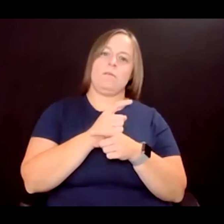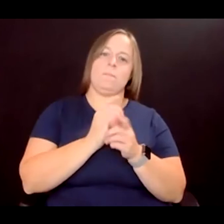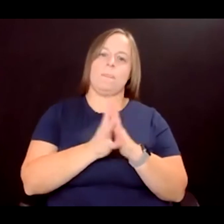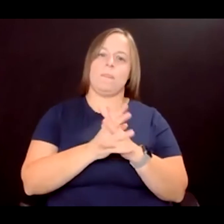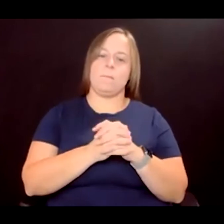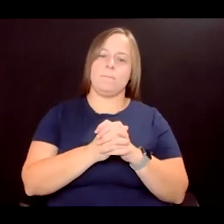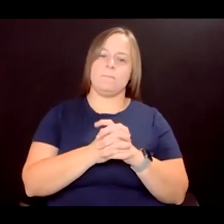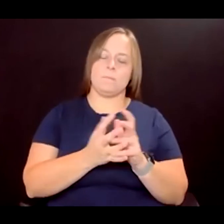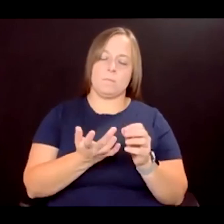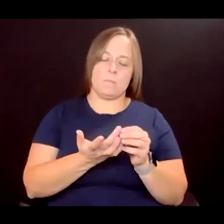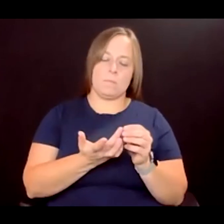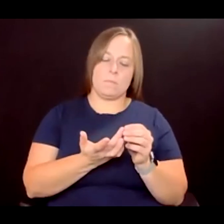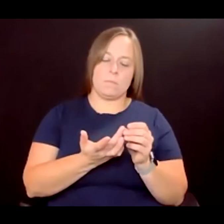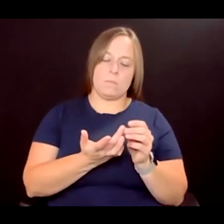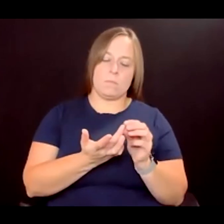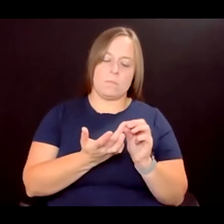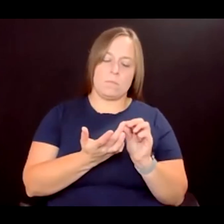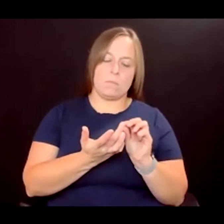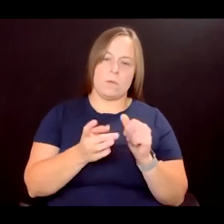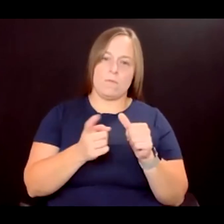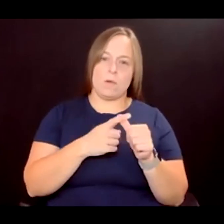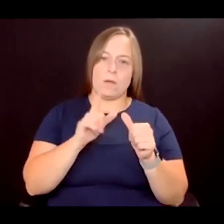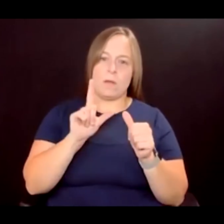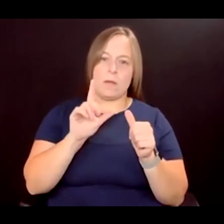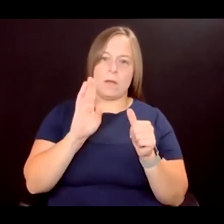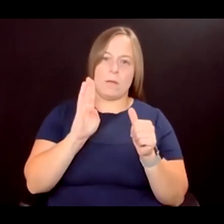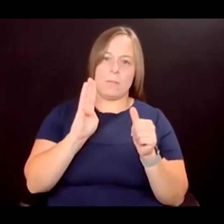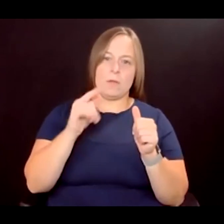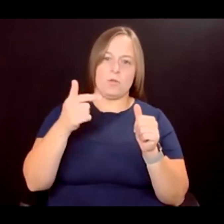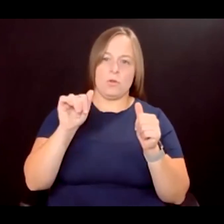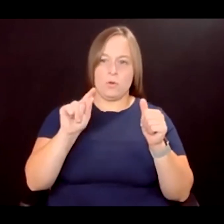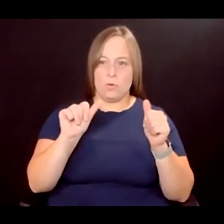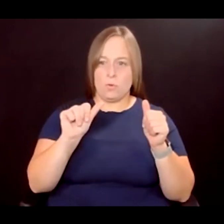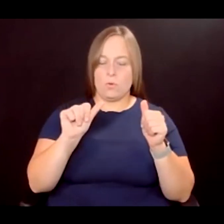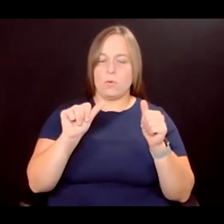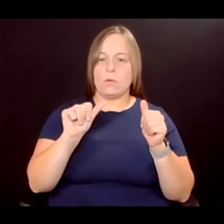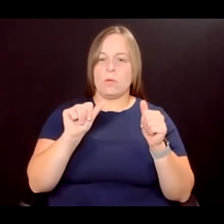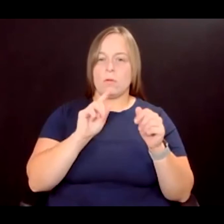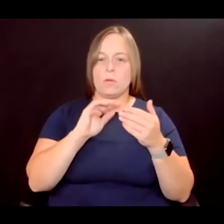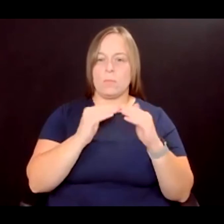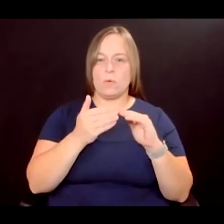from having gainful, beneficial employment. So if I had to pick one, that would be the one that I would pick.